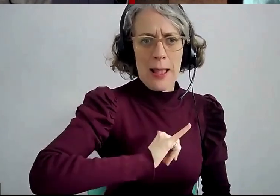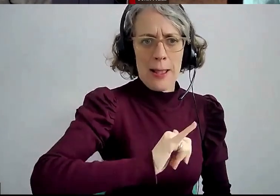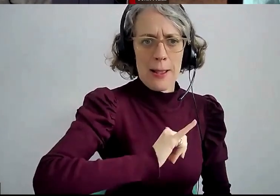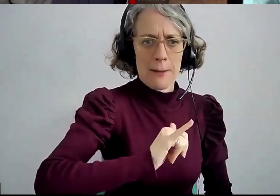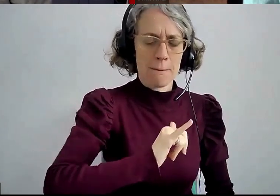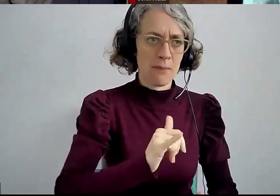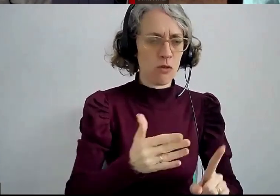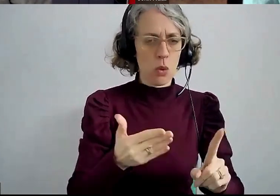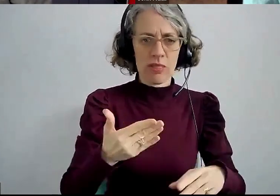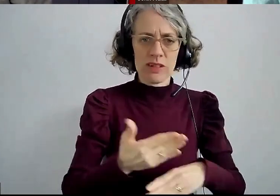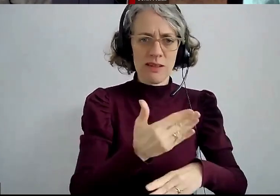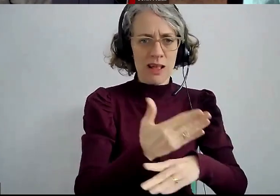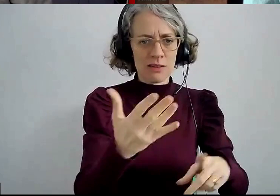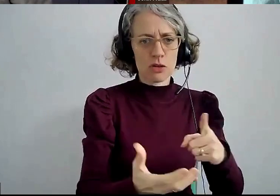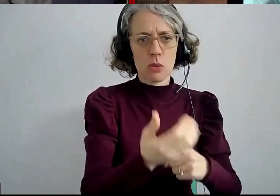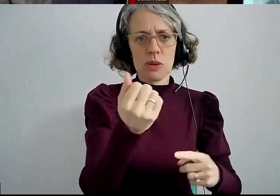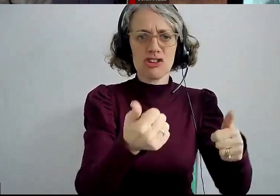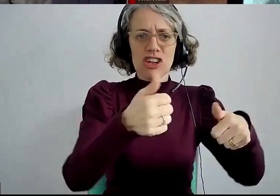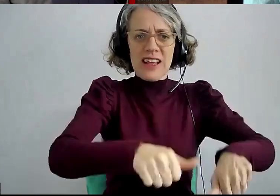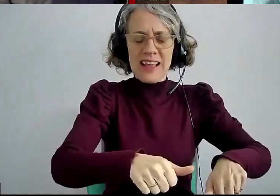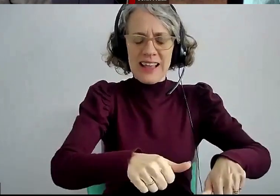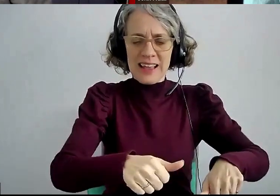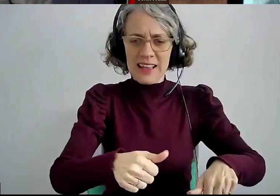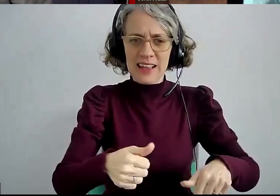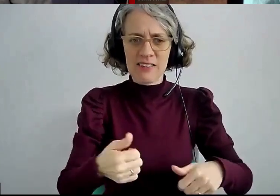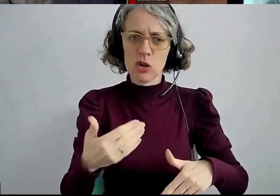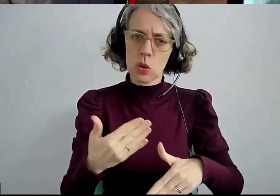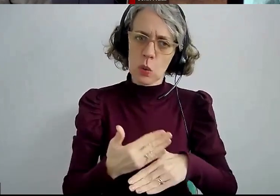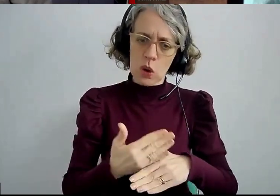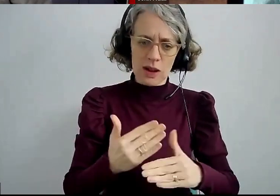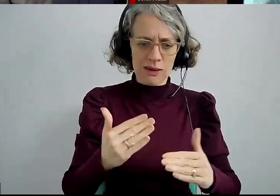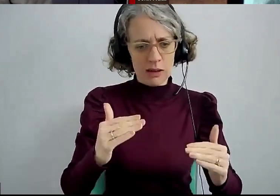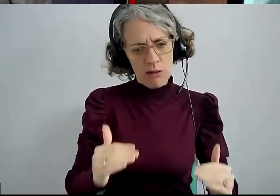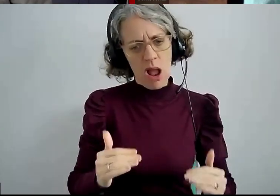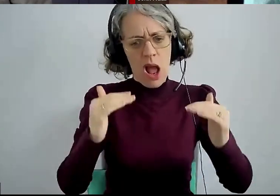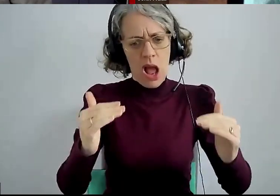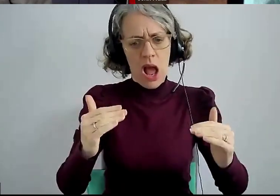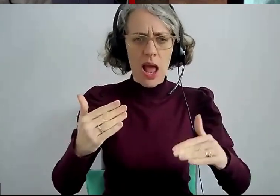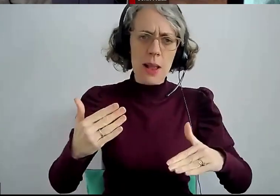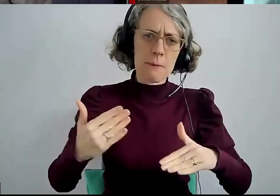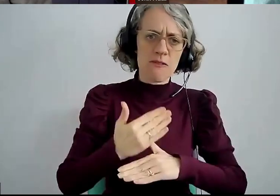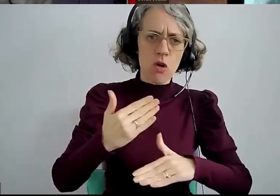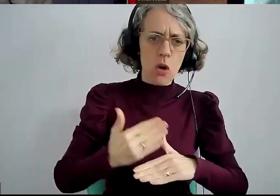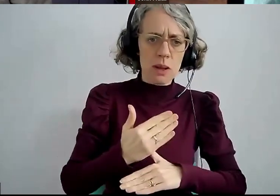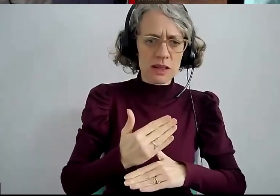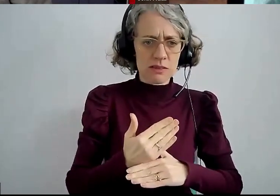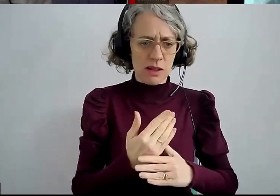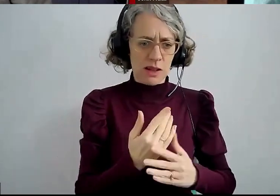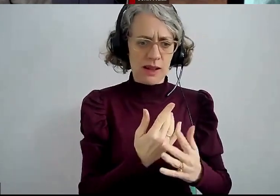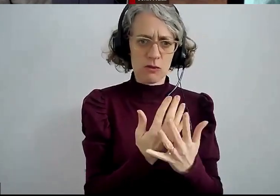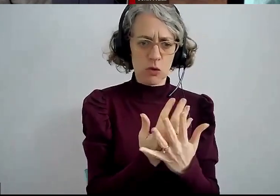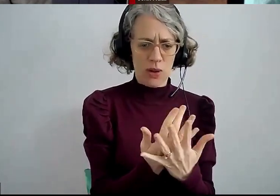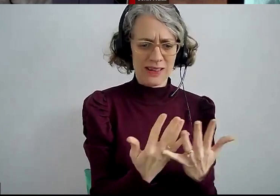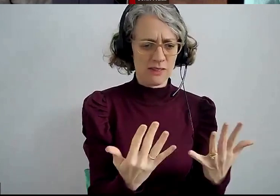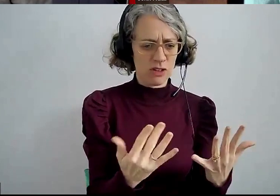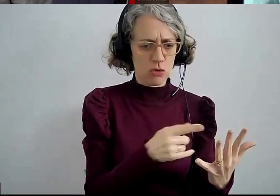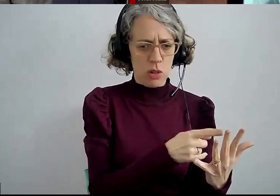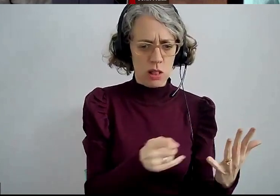the task, for working as a high performance team, and for each individual and their